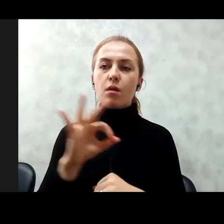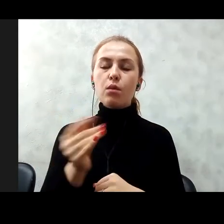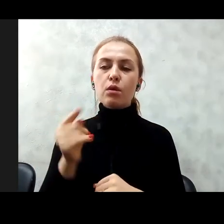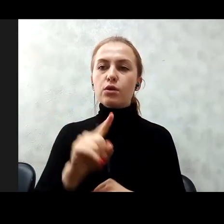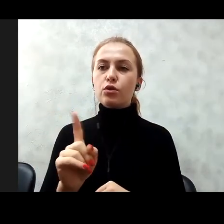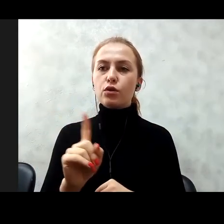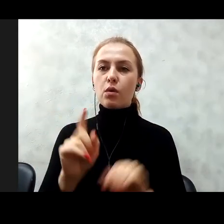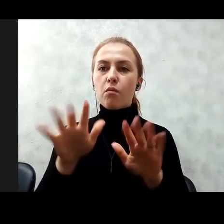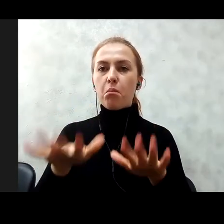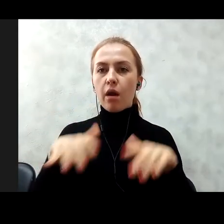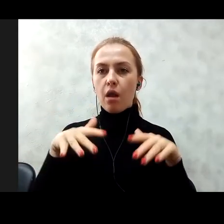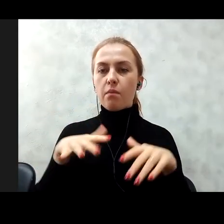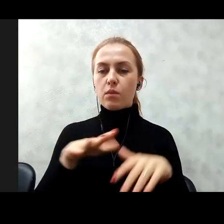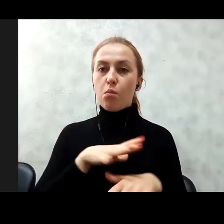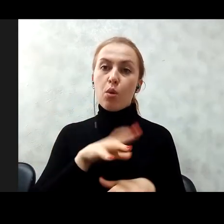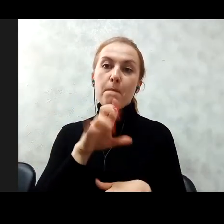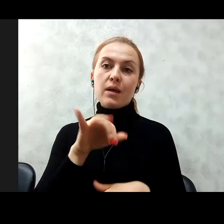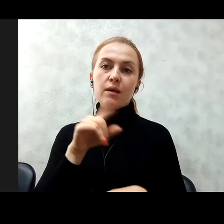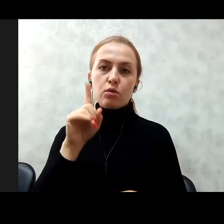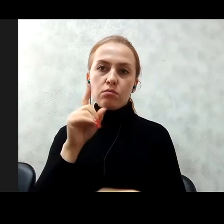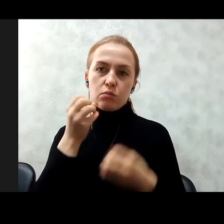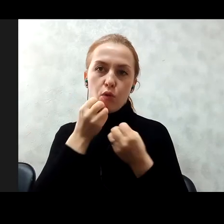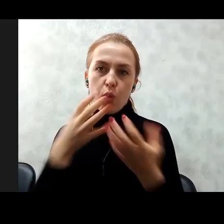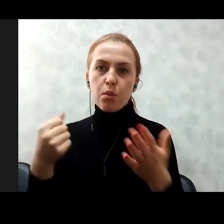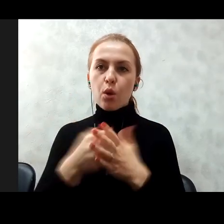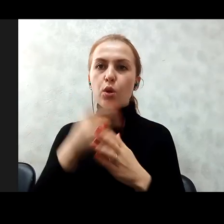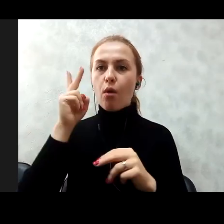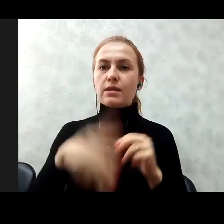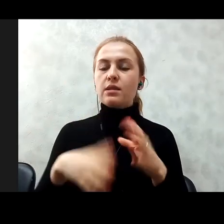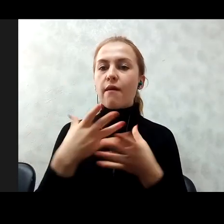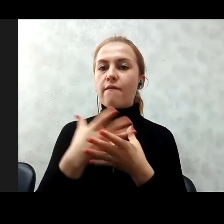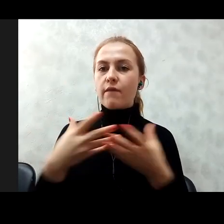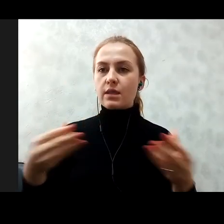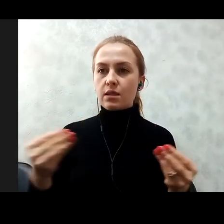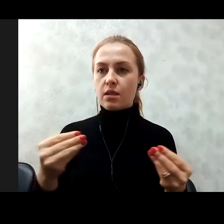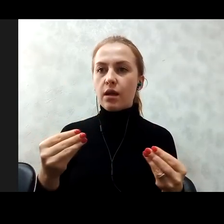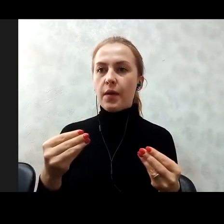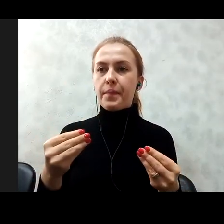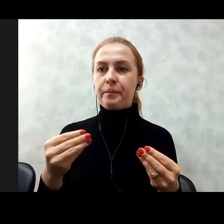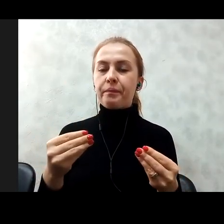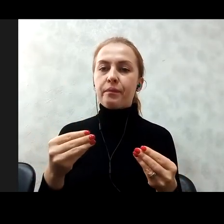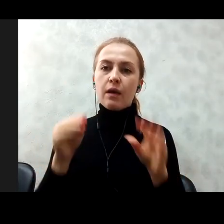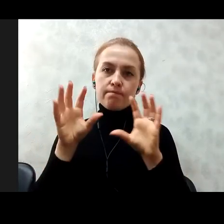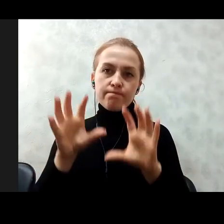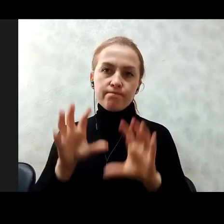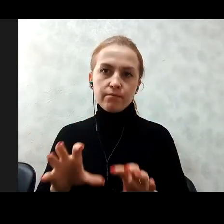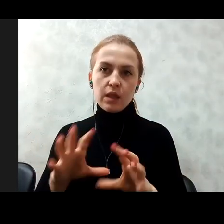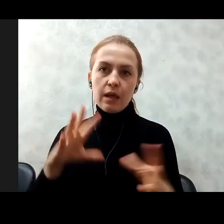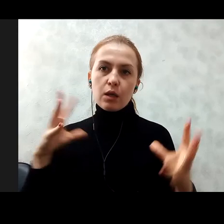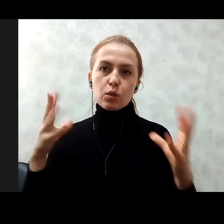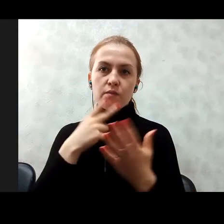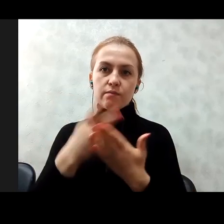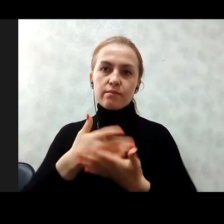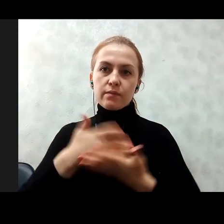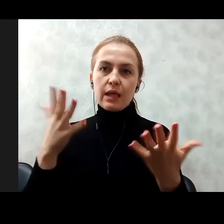us, but preliminarily we discussed with her that it would be very good if Parliament could, by the end of this session, the